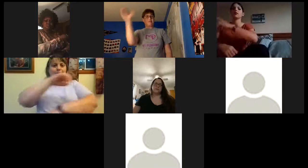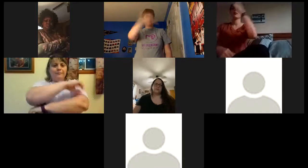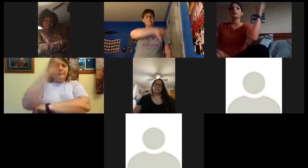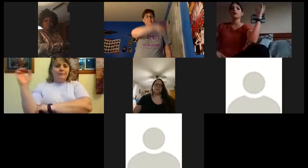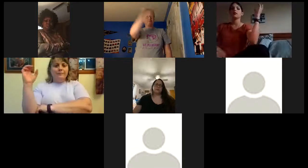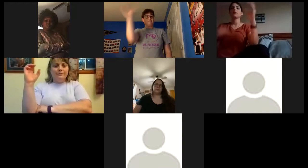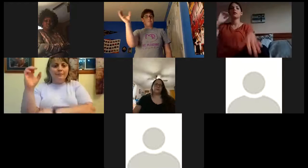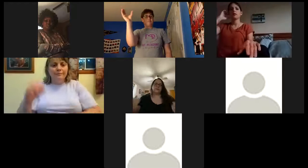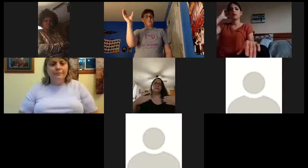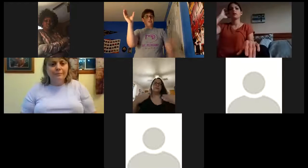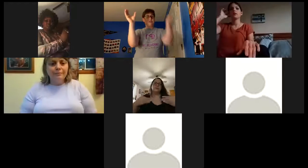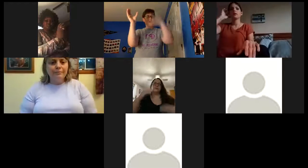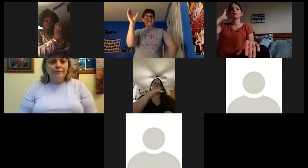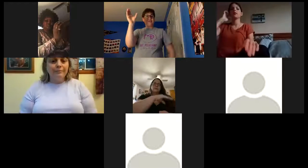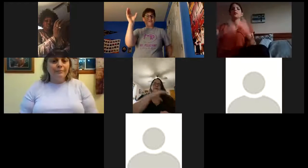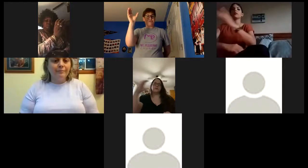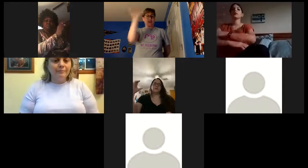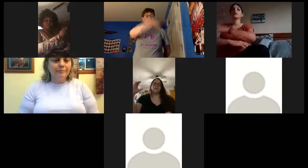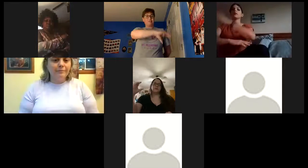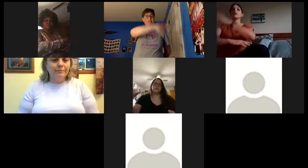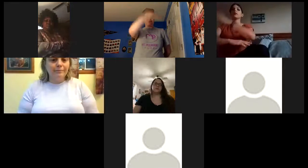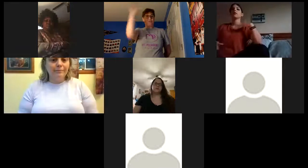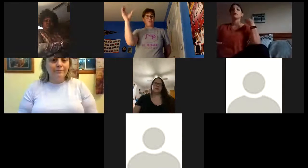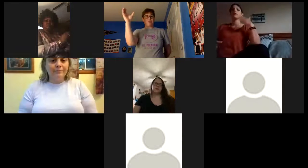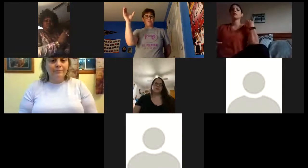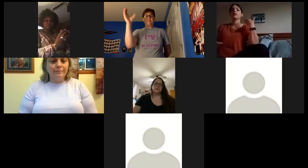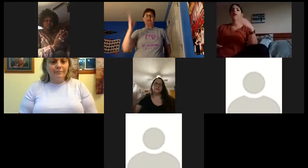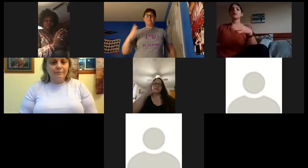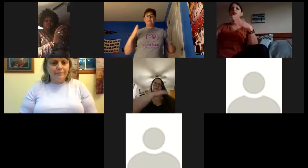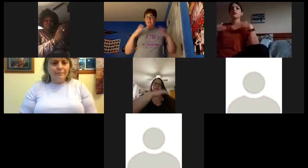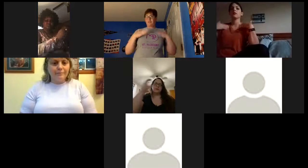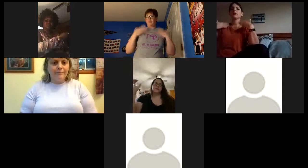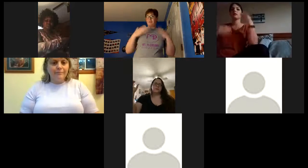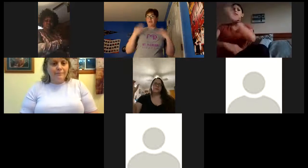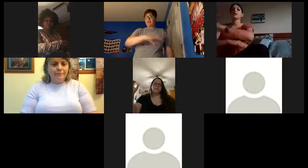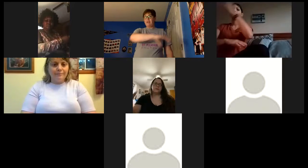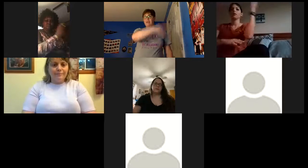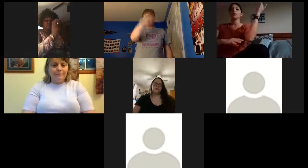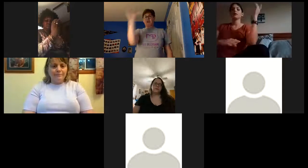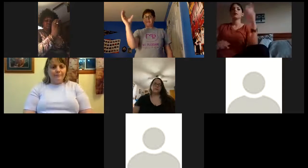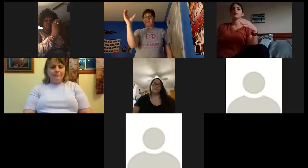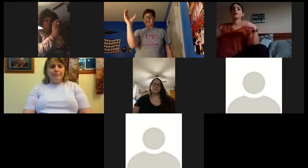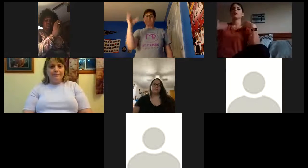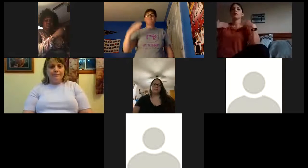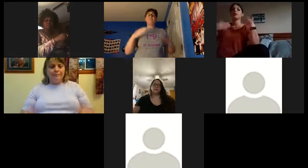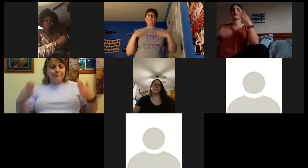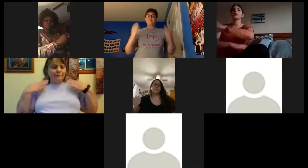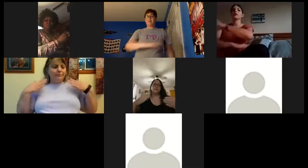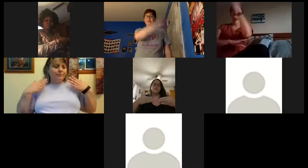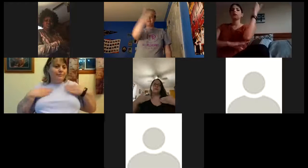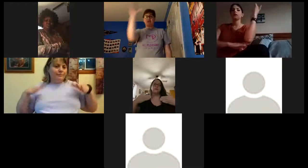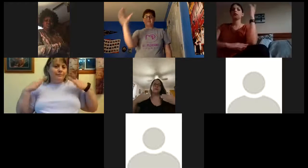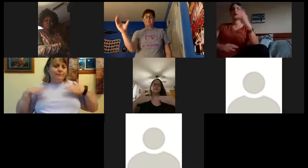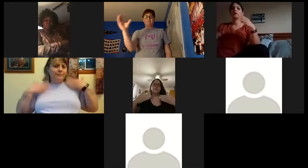Christmas. So you can use it without your hand, without the one arm. So you can just do Merry Christmas.